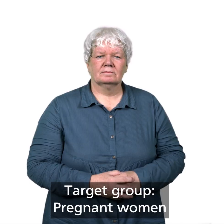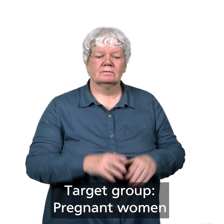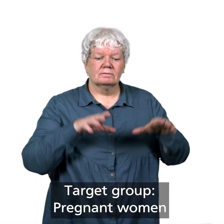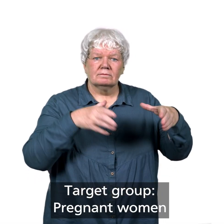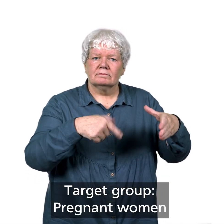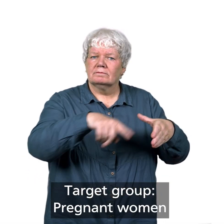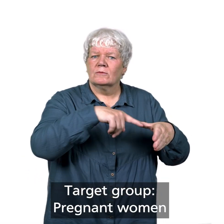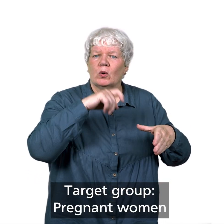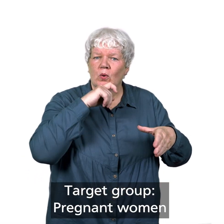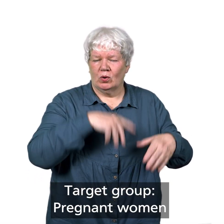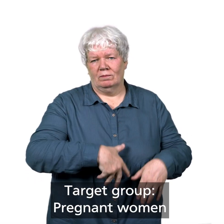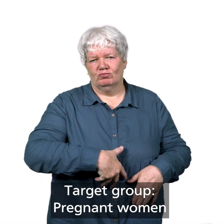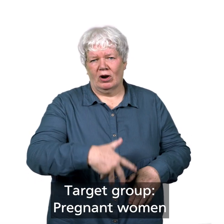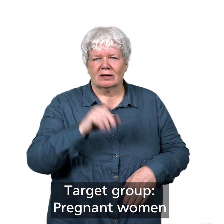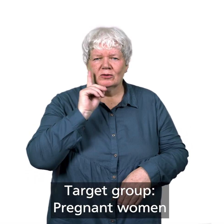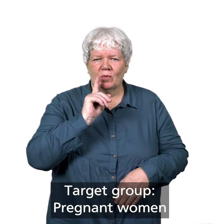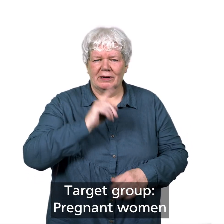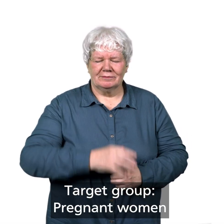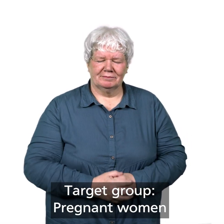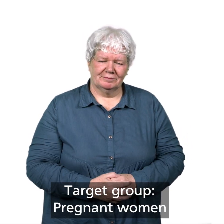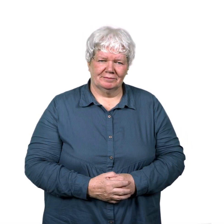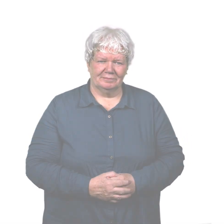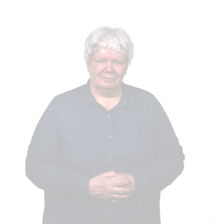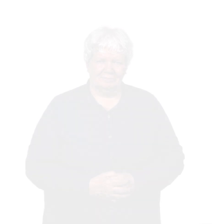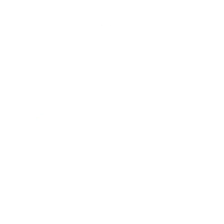Target group: pregnant women.